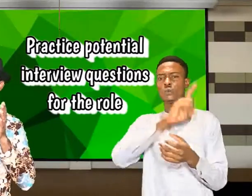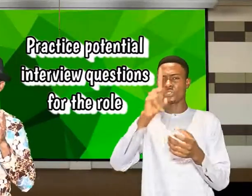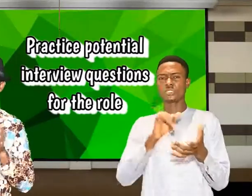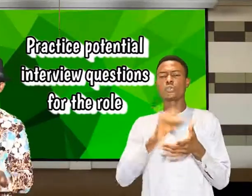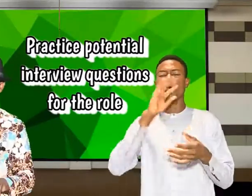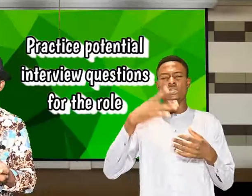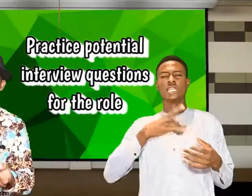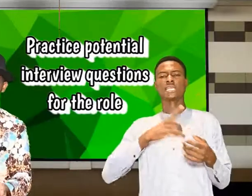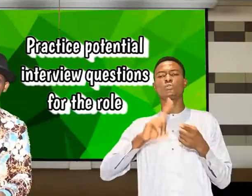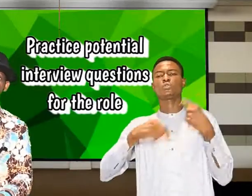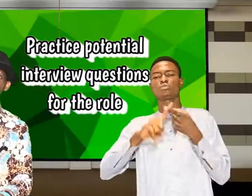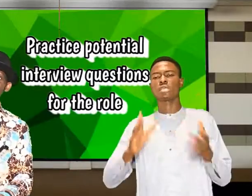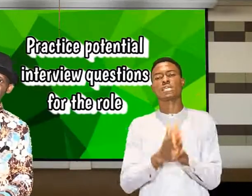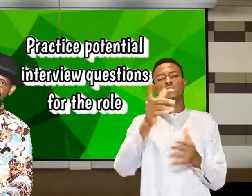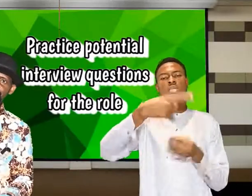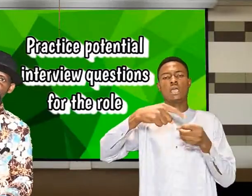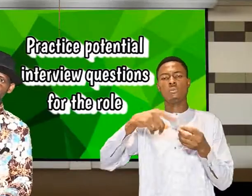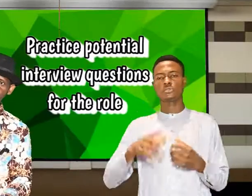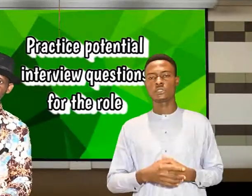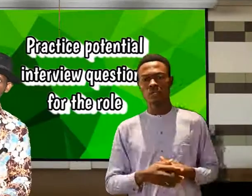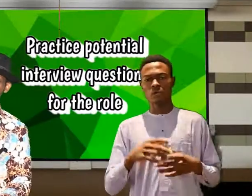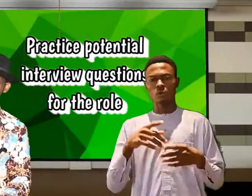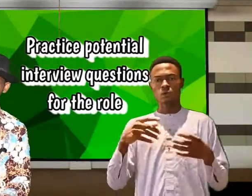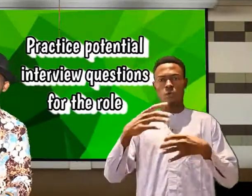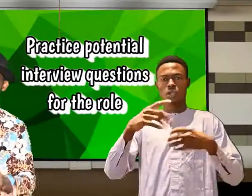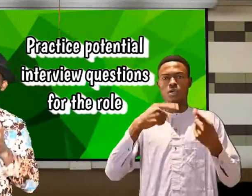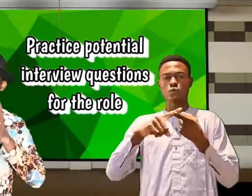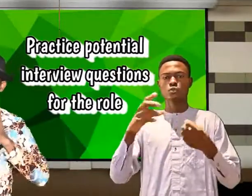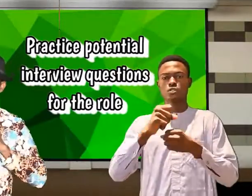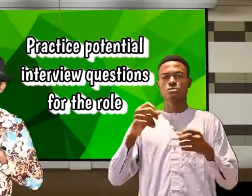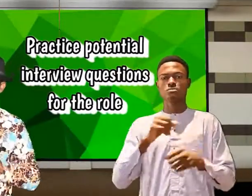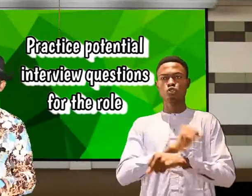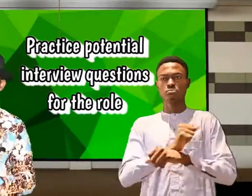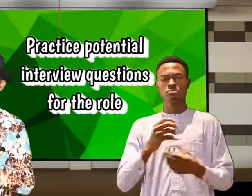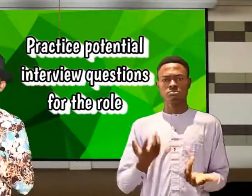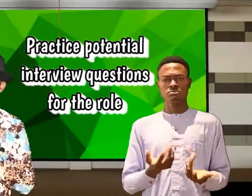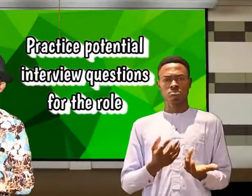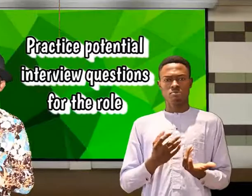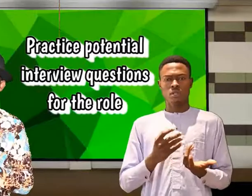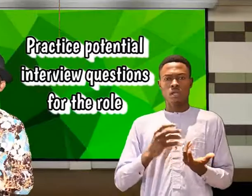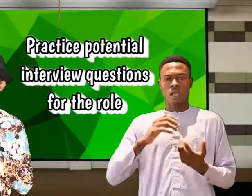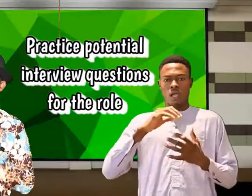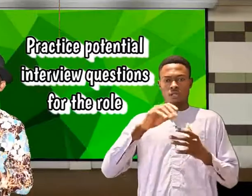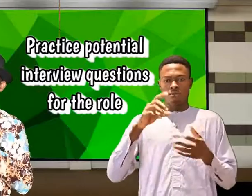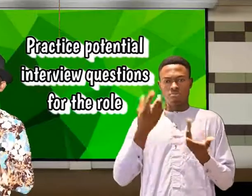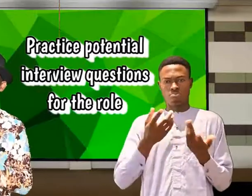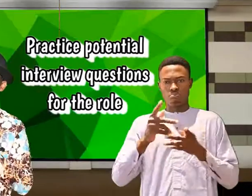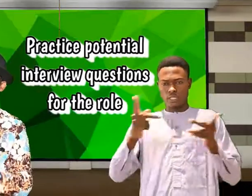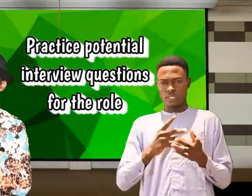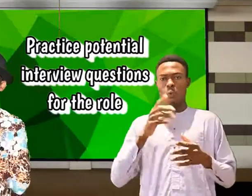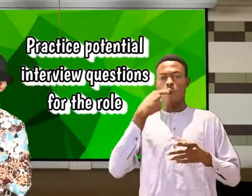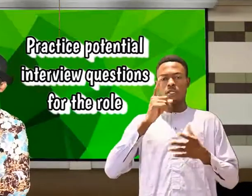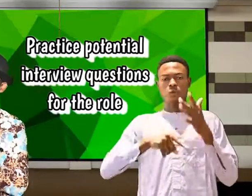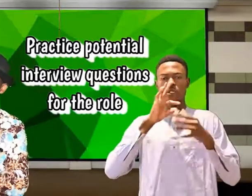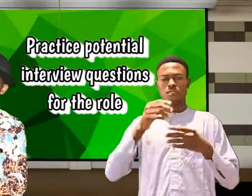you are likely to get. Also, get to the job description and find out from every role what are the possible